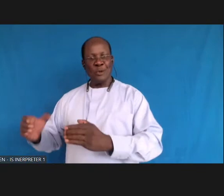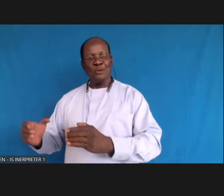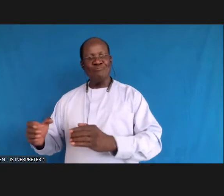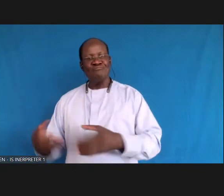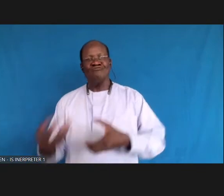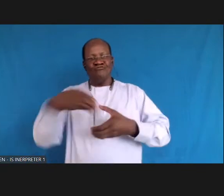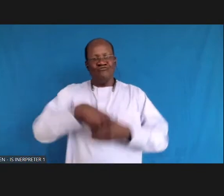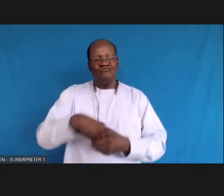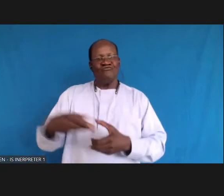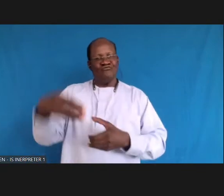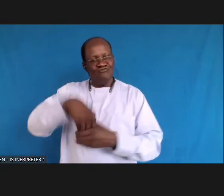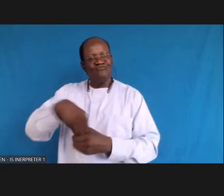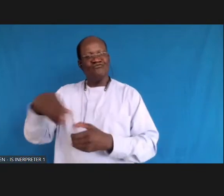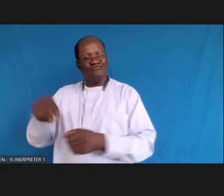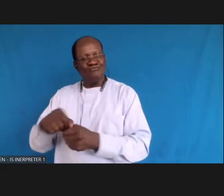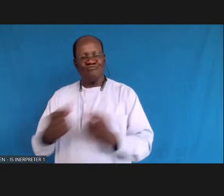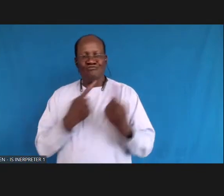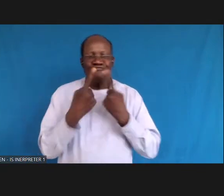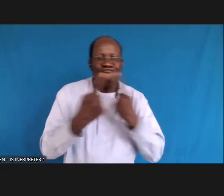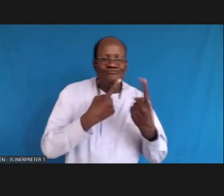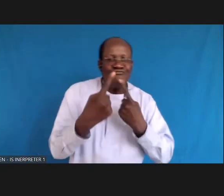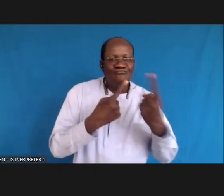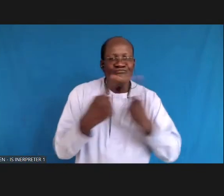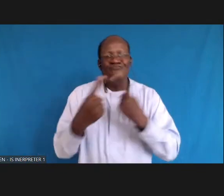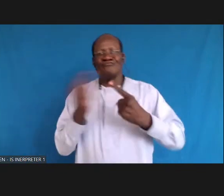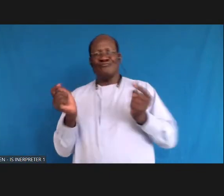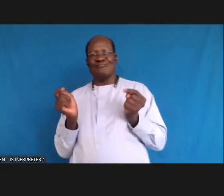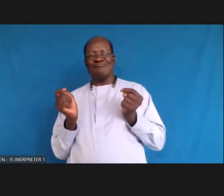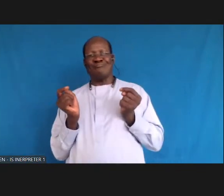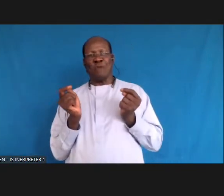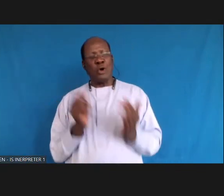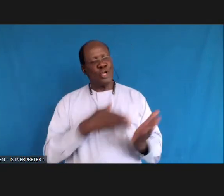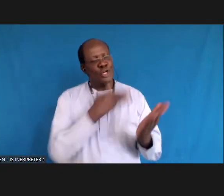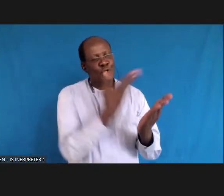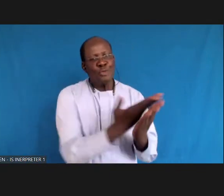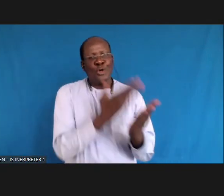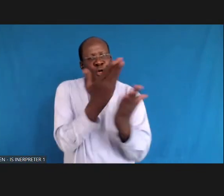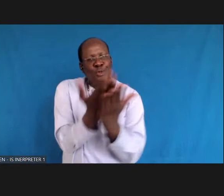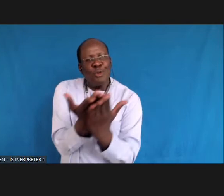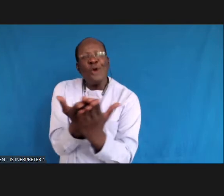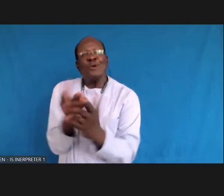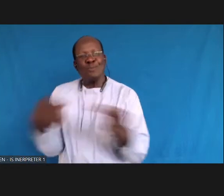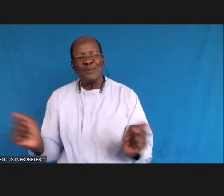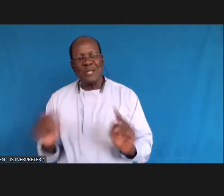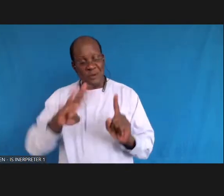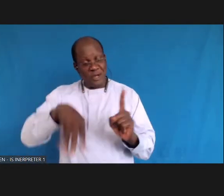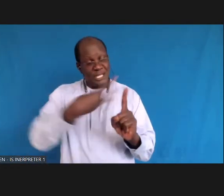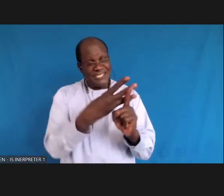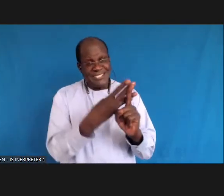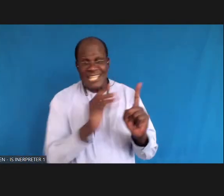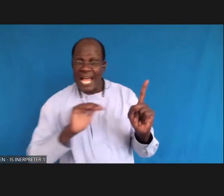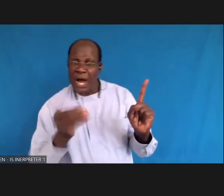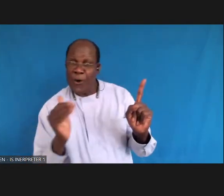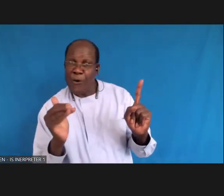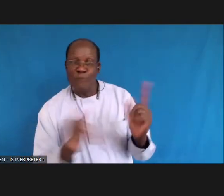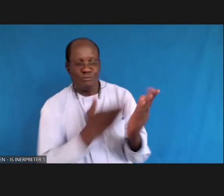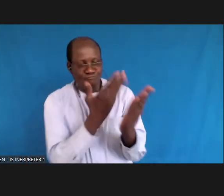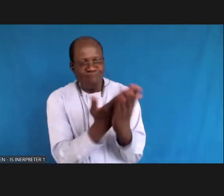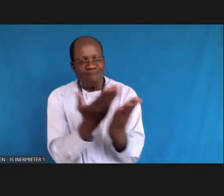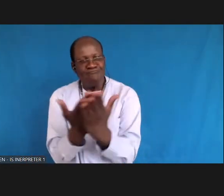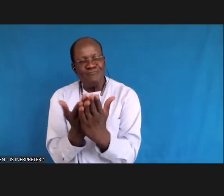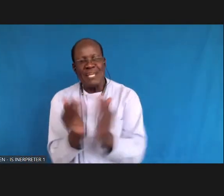the discussion, in the reporting process of the SDGs in various levels in